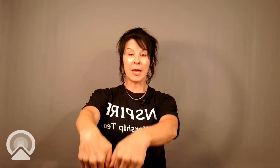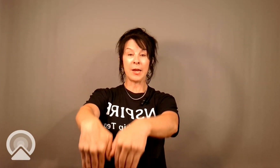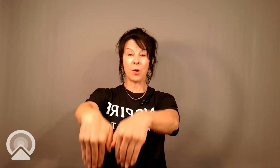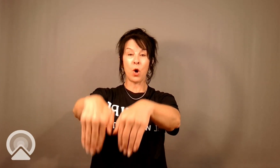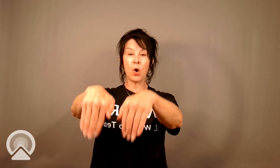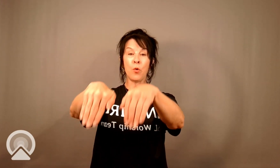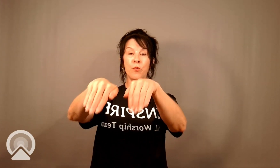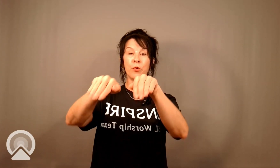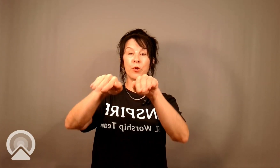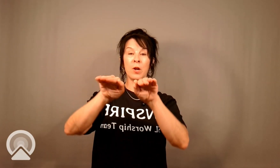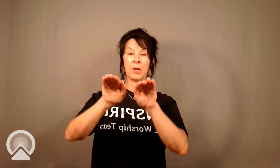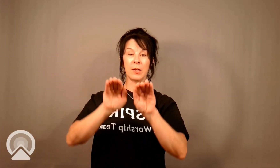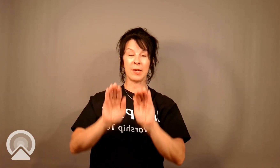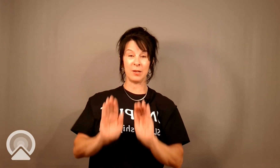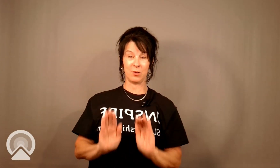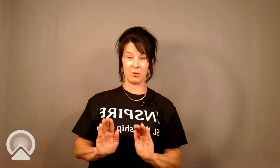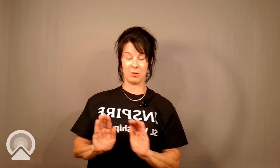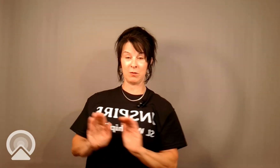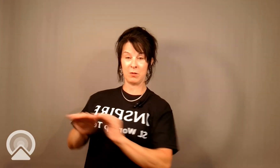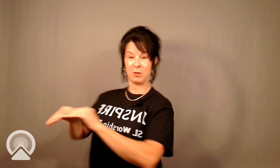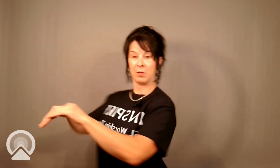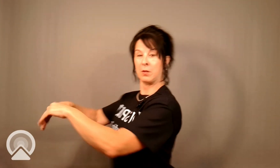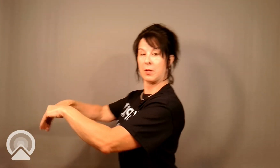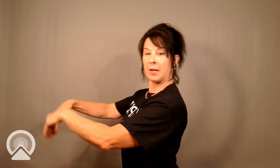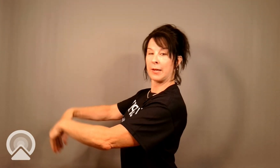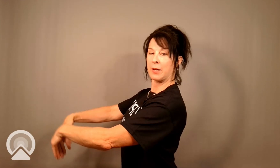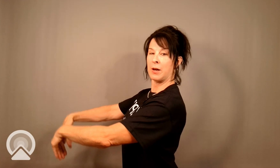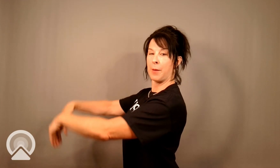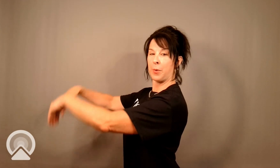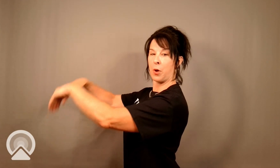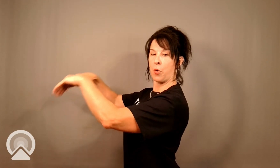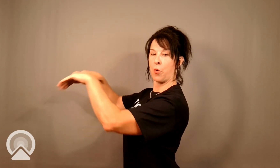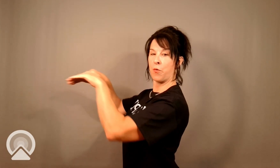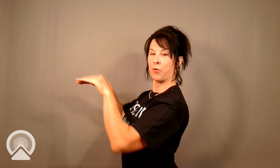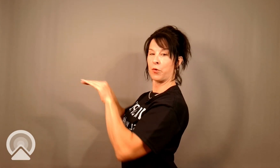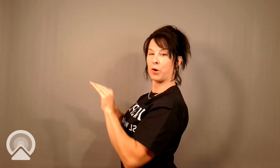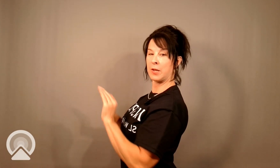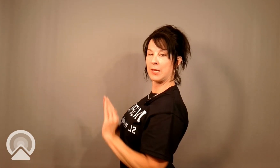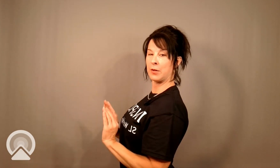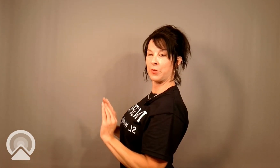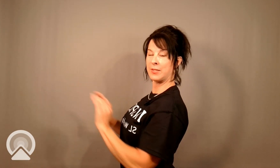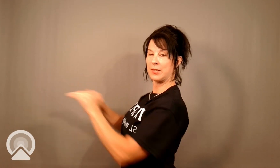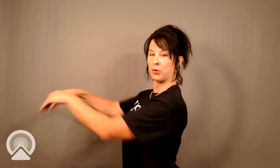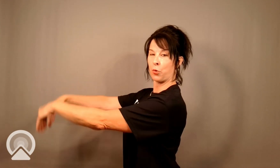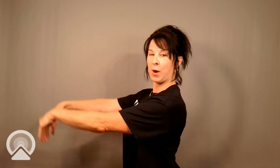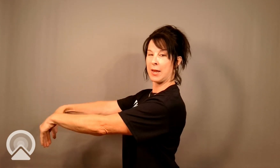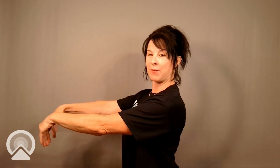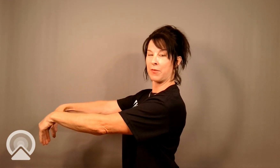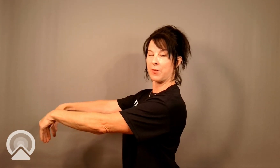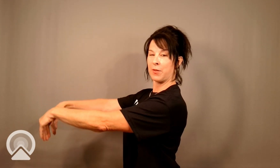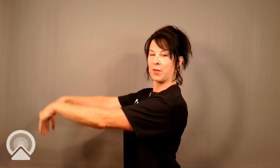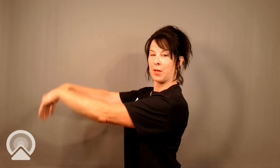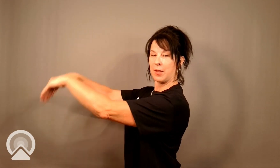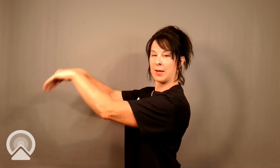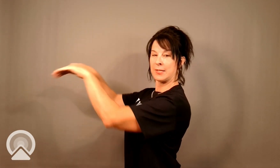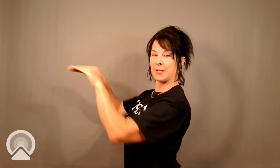go over a hill like a hump. Over a hill. This is grave. It's a